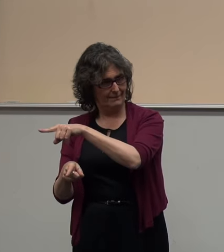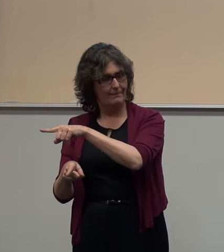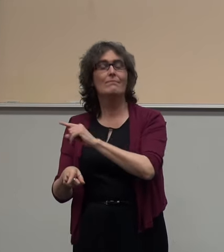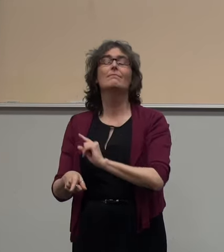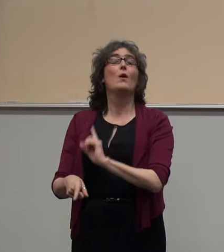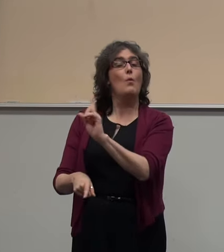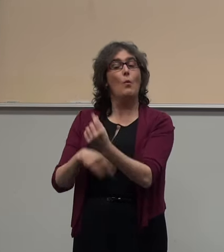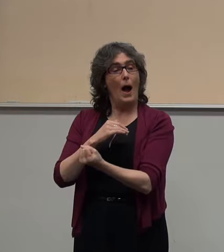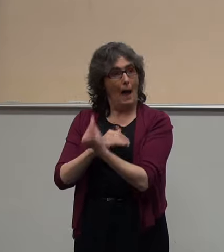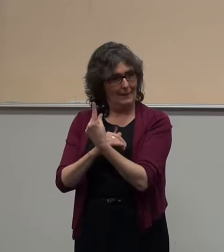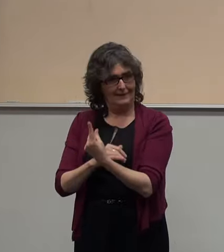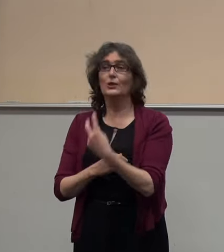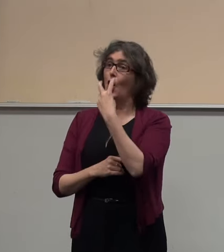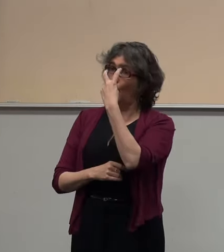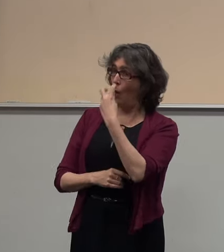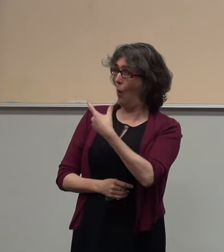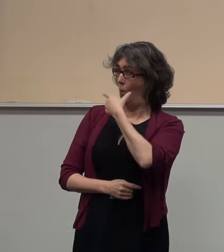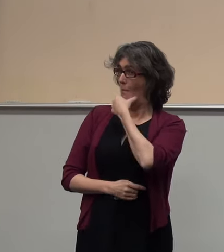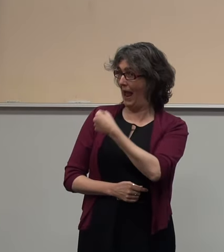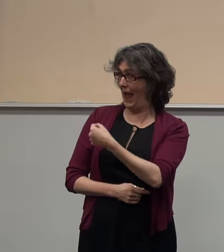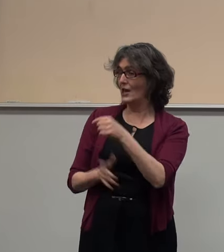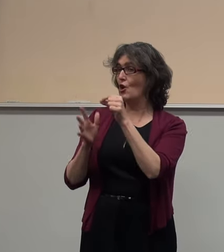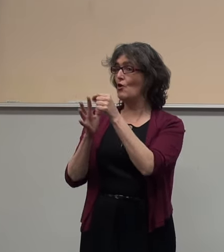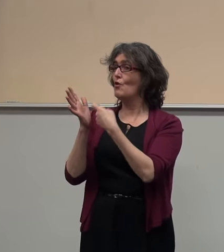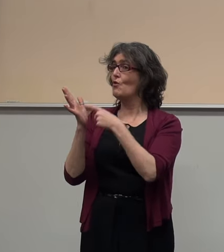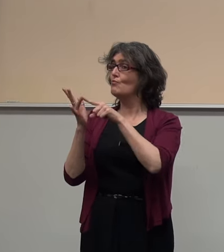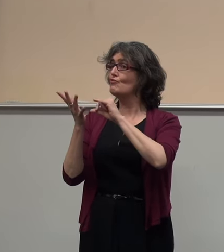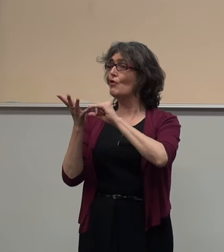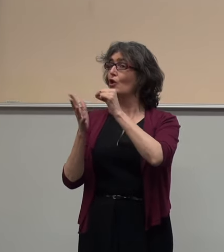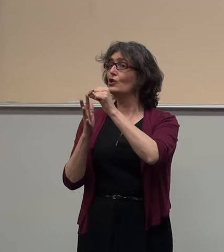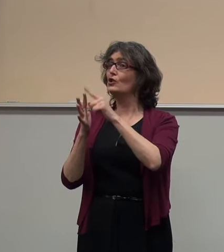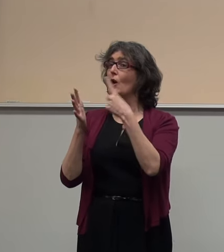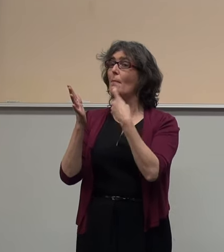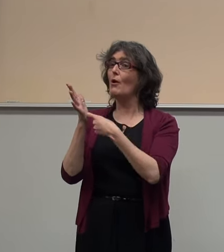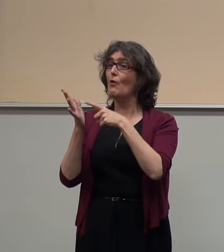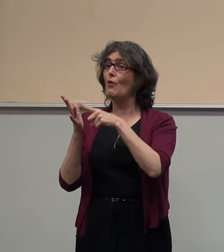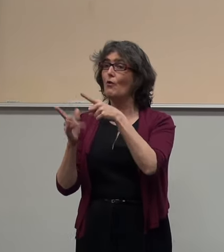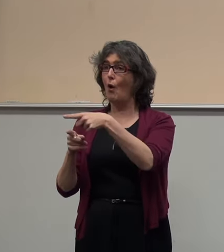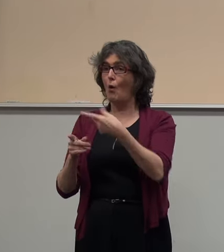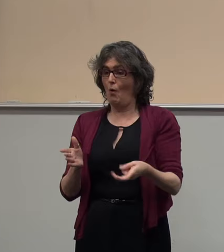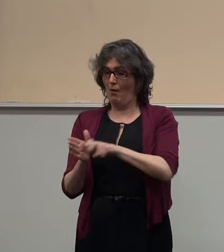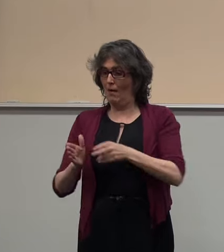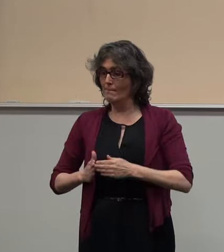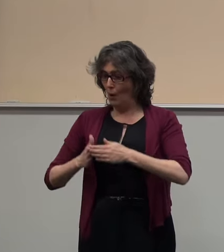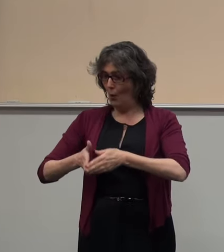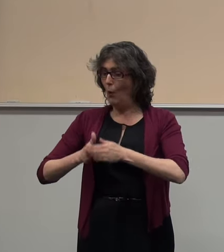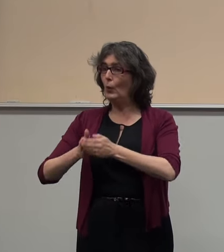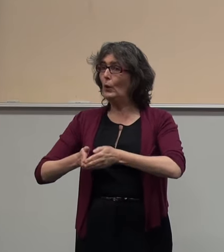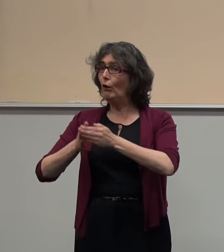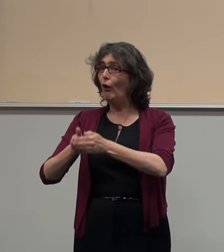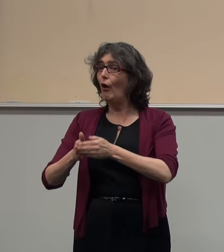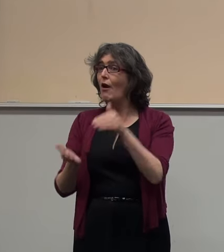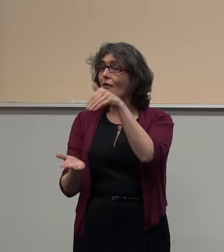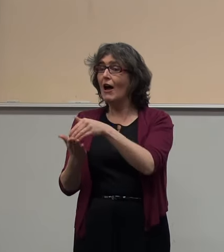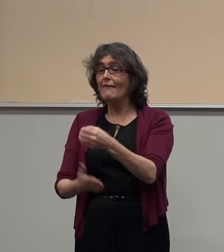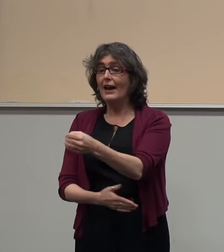boat and pushed out to sea. And he lands on an island, and the first thing he does is takes over the island and teaches